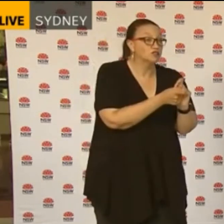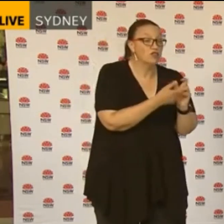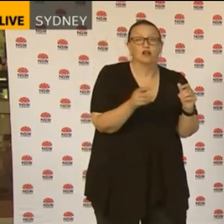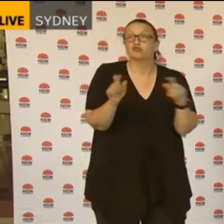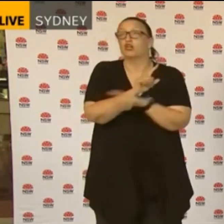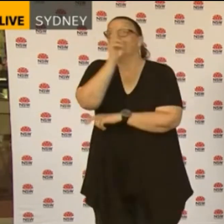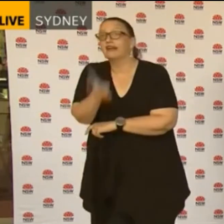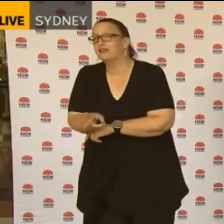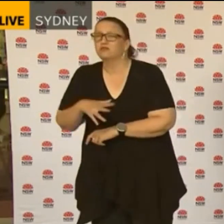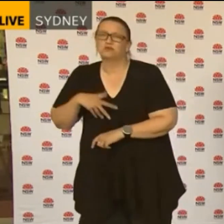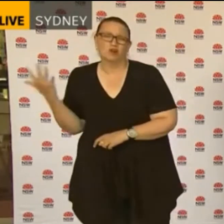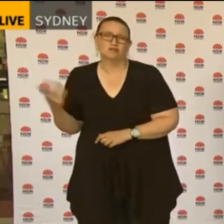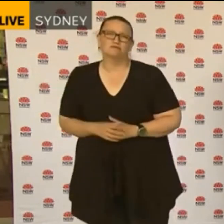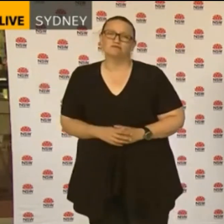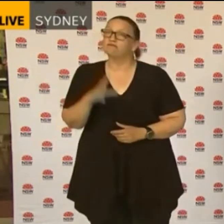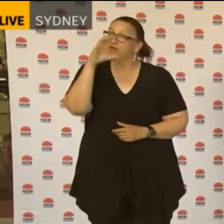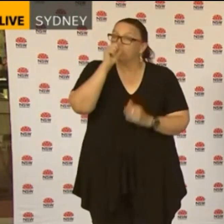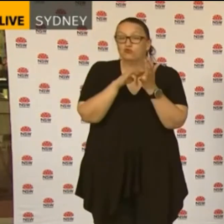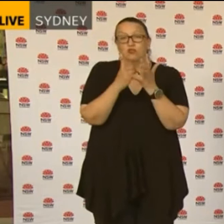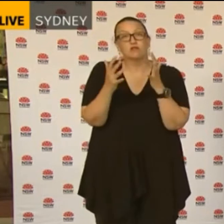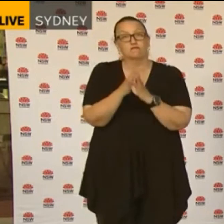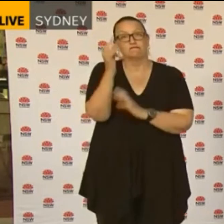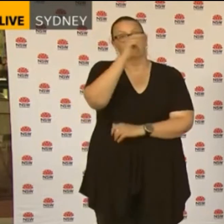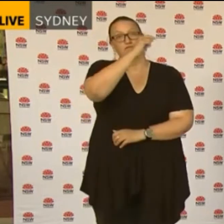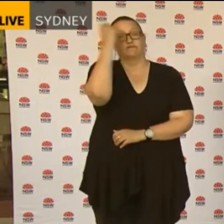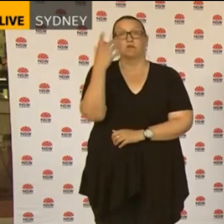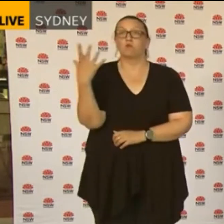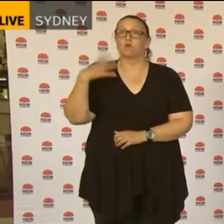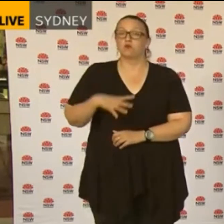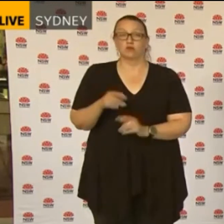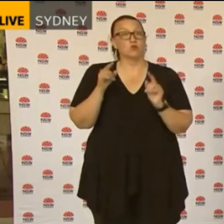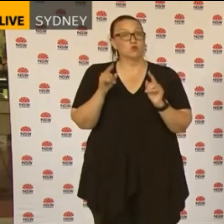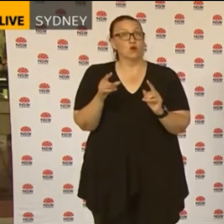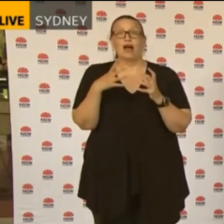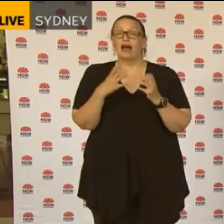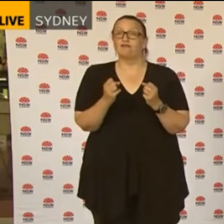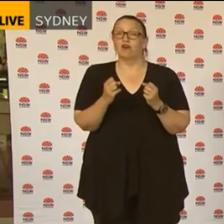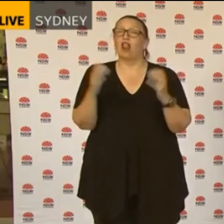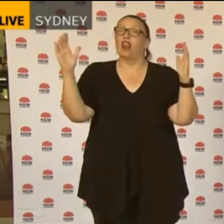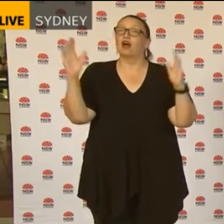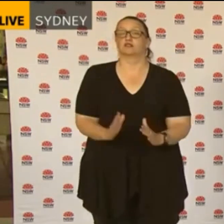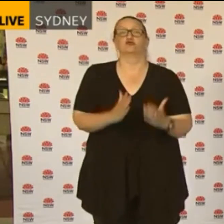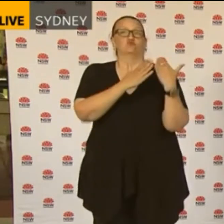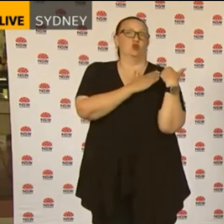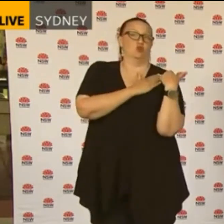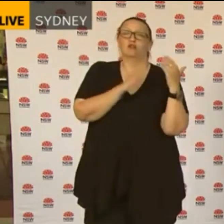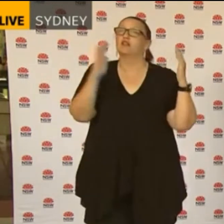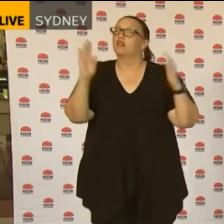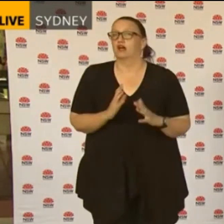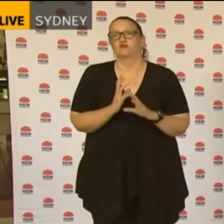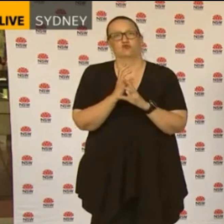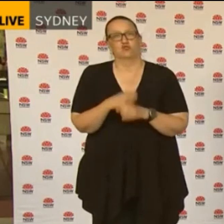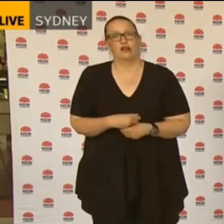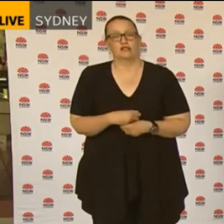day where we burden our citizens more than we need to in any area of combating COVID. And that certainly applies now. And